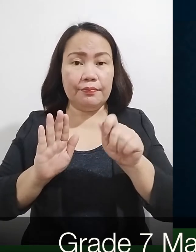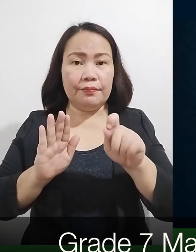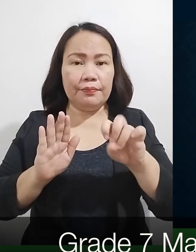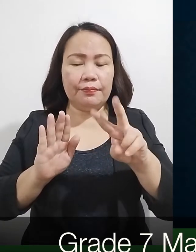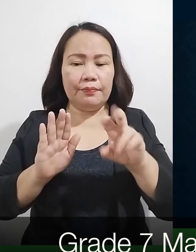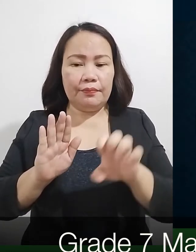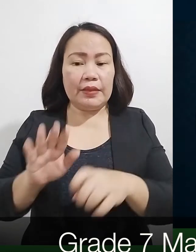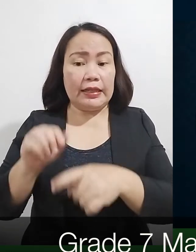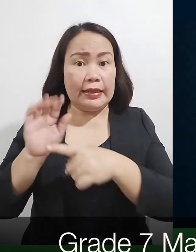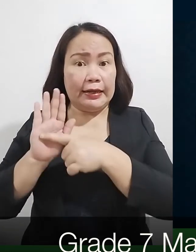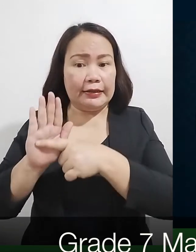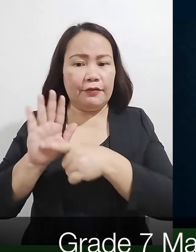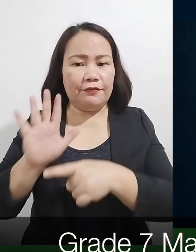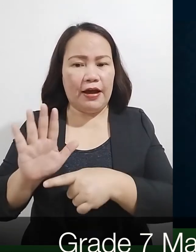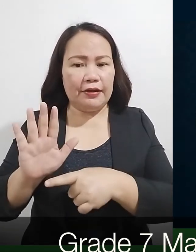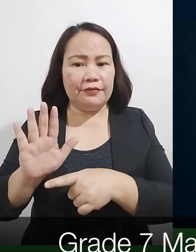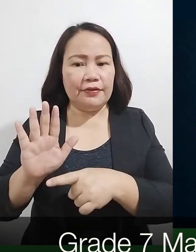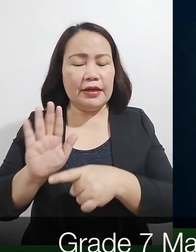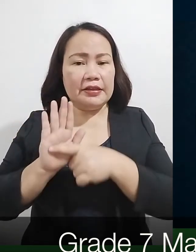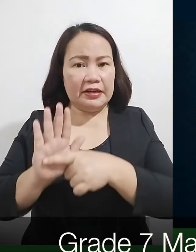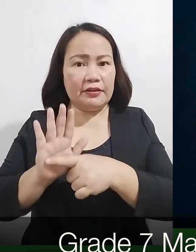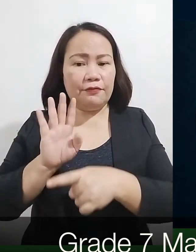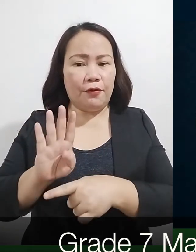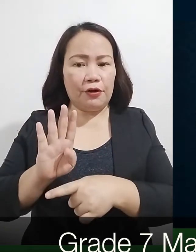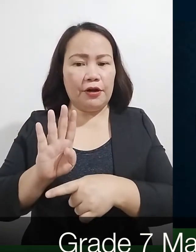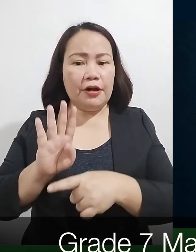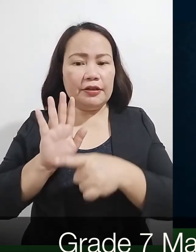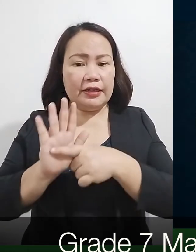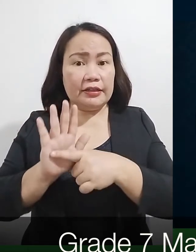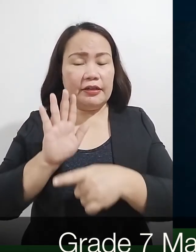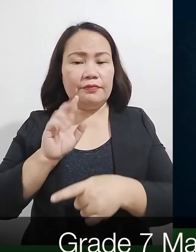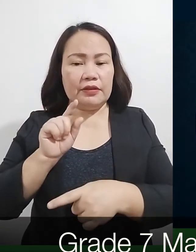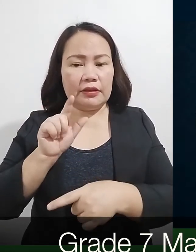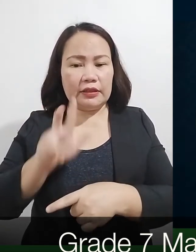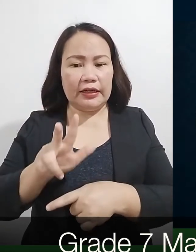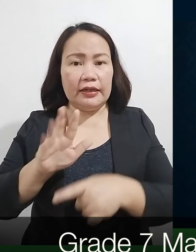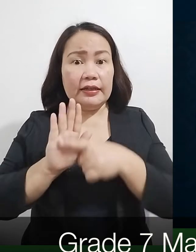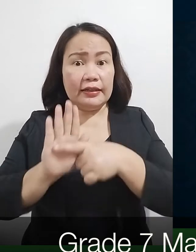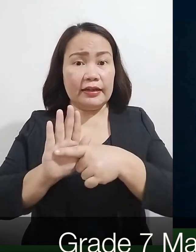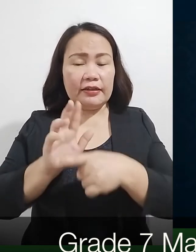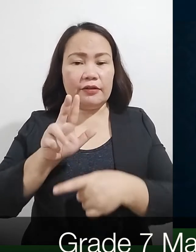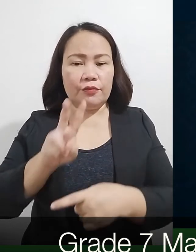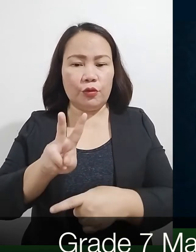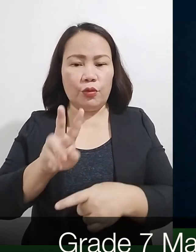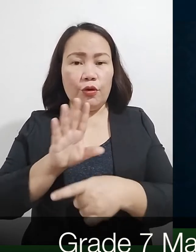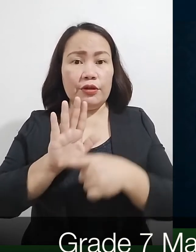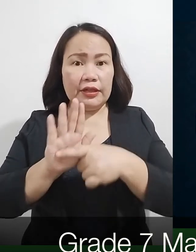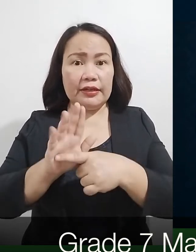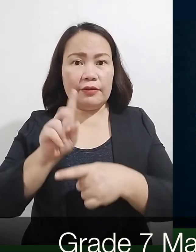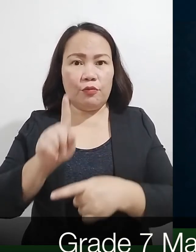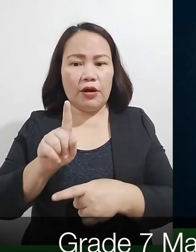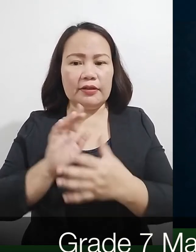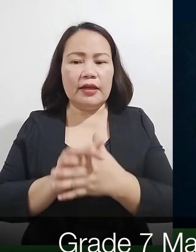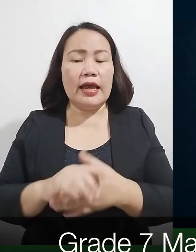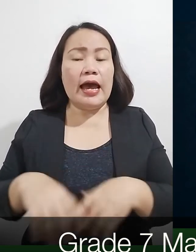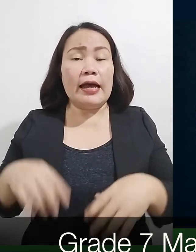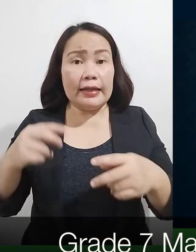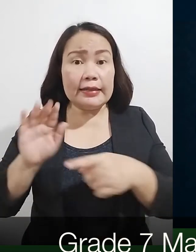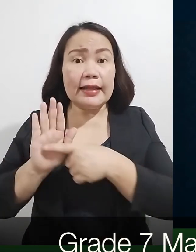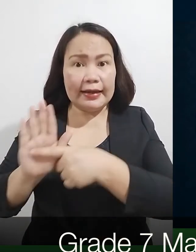5, all negative numbers, syempre. Now, bakit siya? Why do we consider negative integers